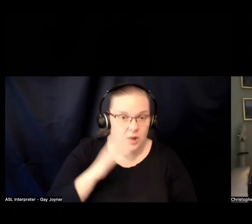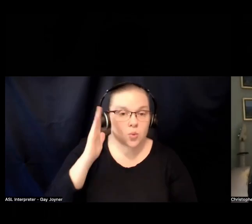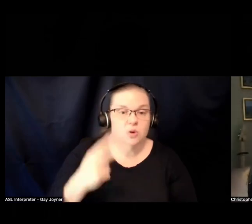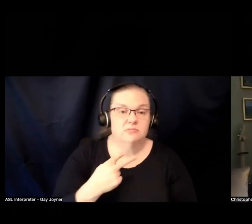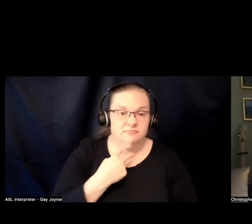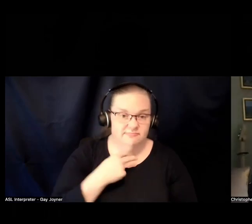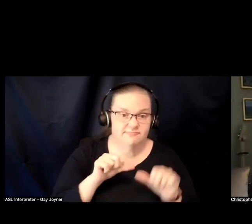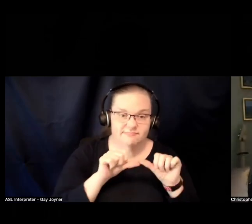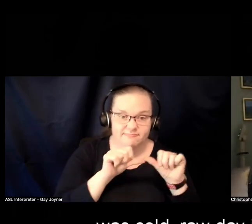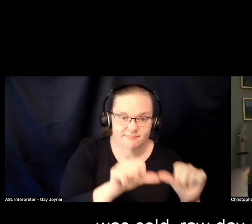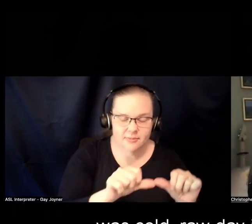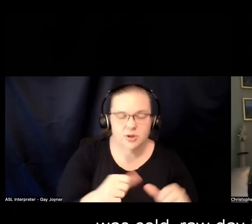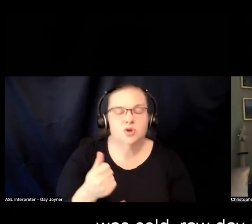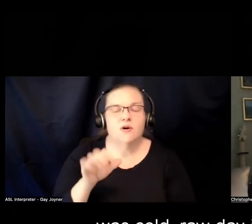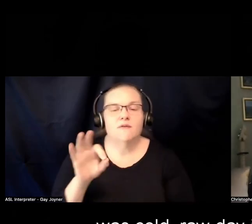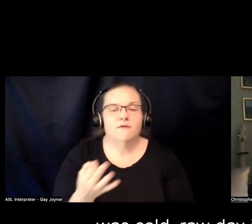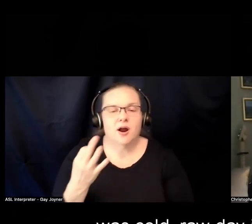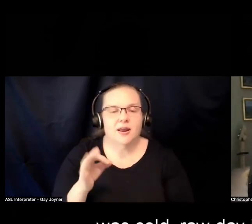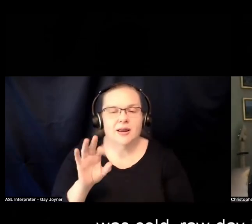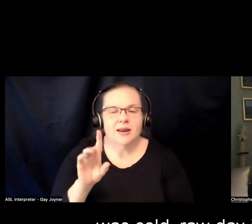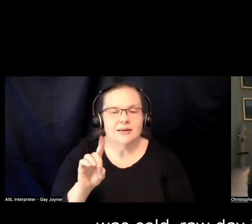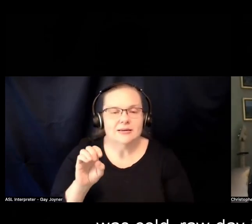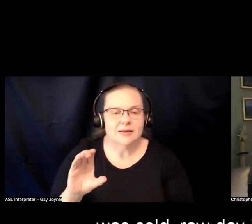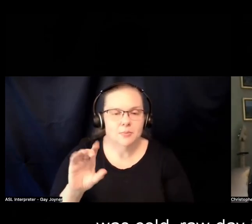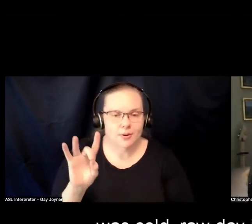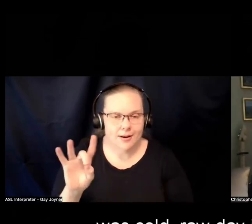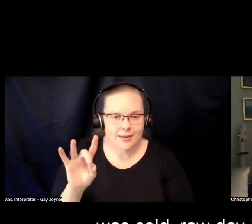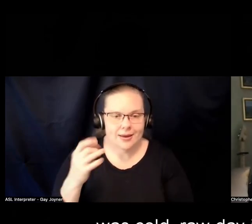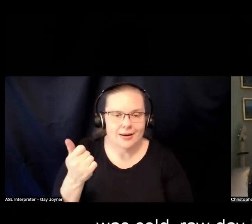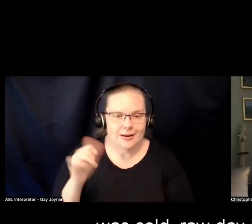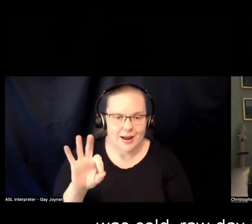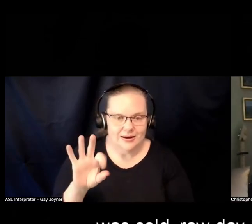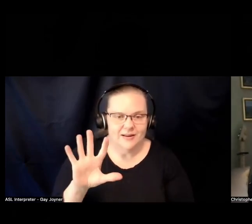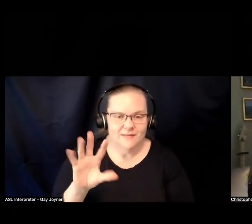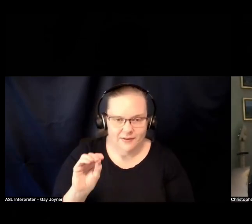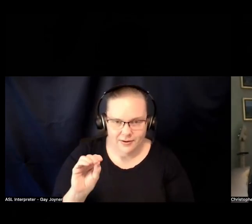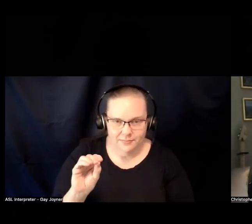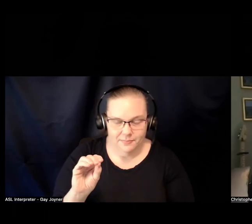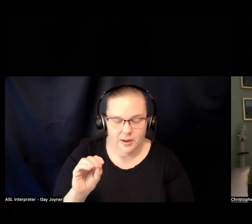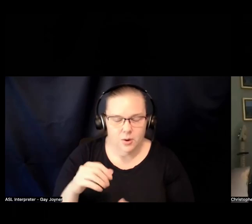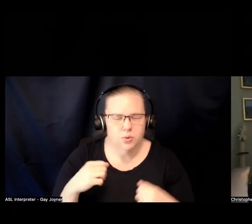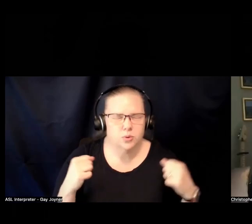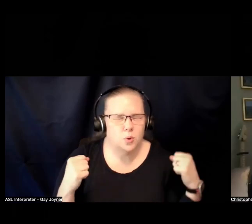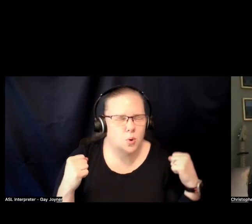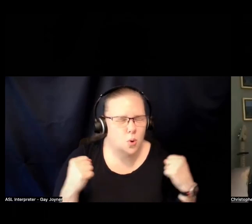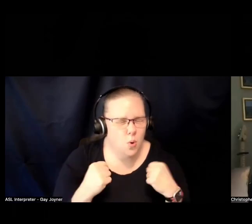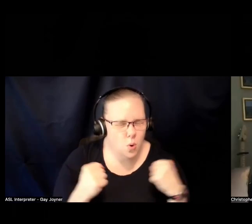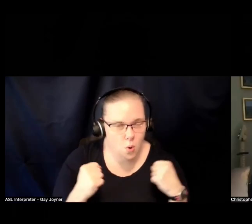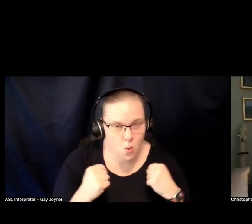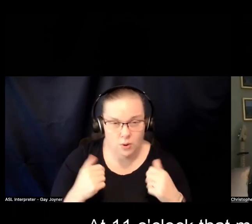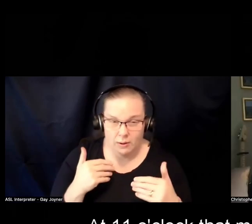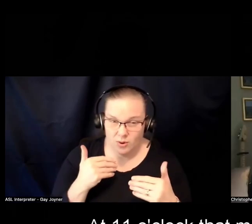Friday, December 8th, 1950 was cold, raw day in the nation's capital, the unusually strong winds making it feel close to